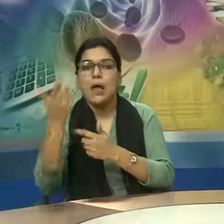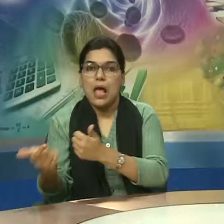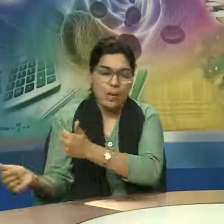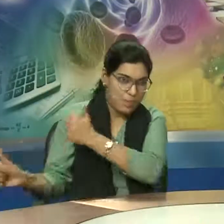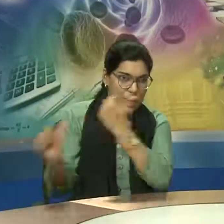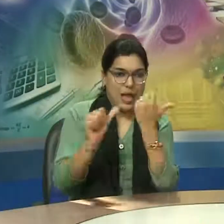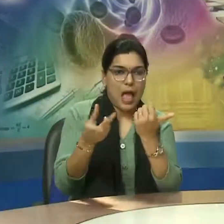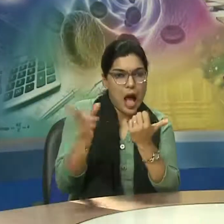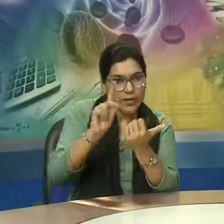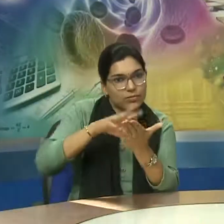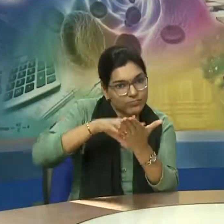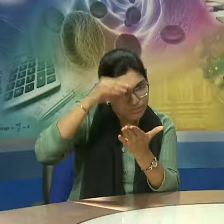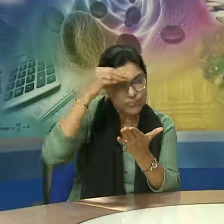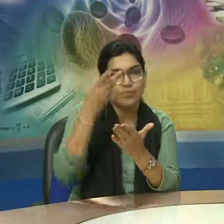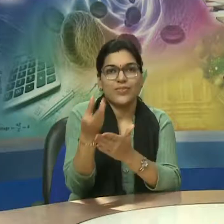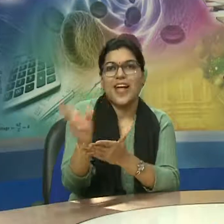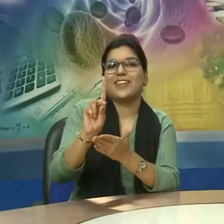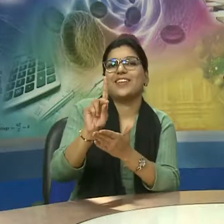which means learning again.